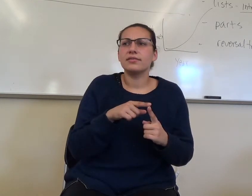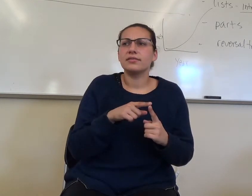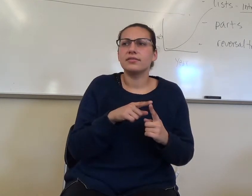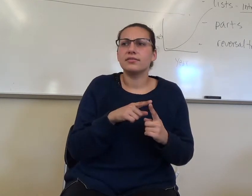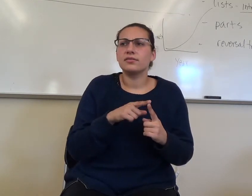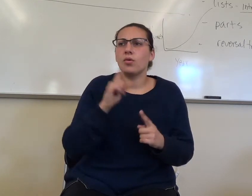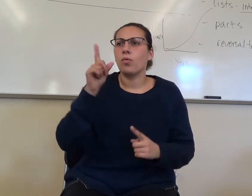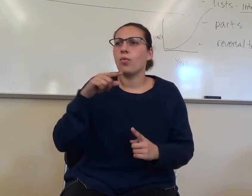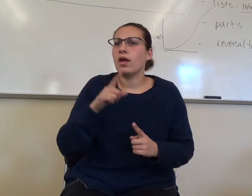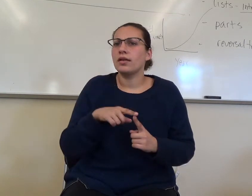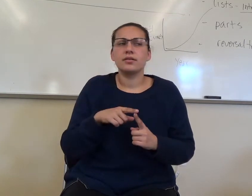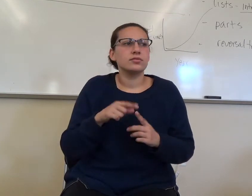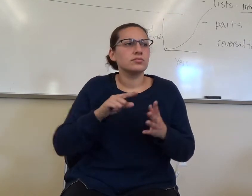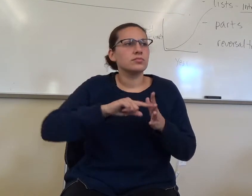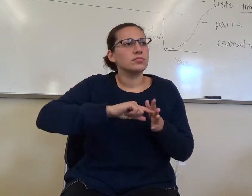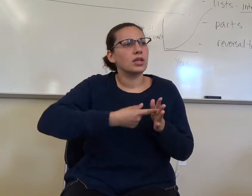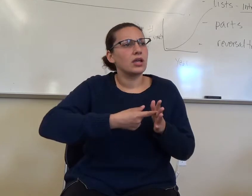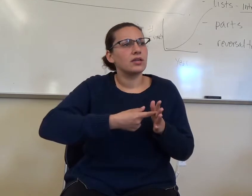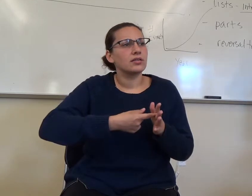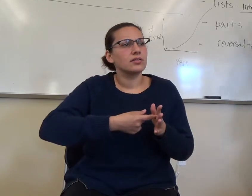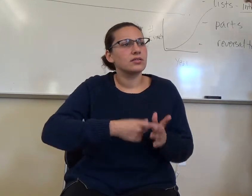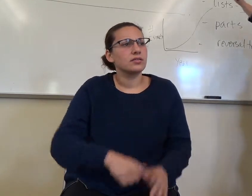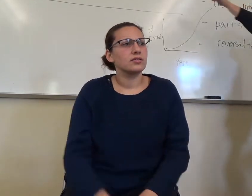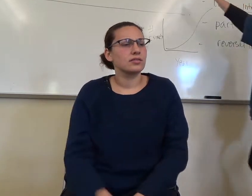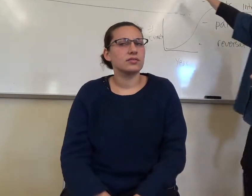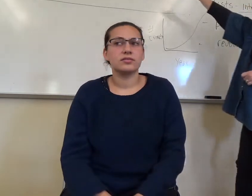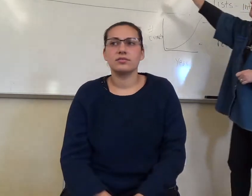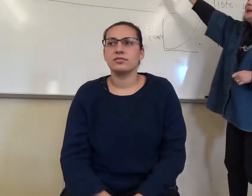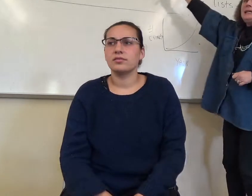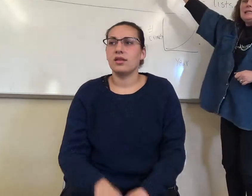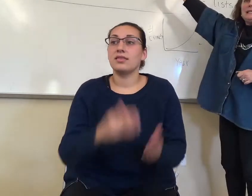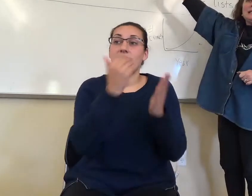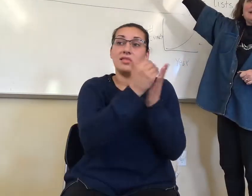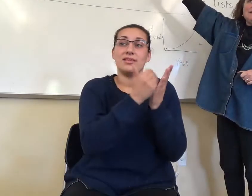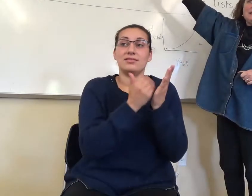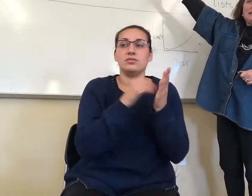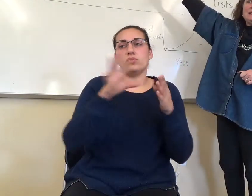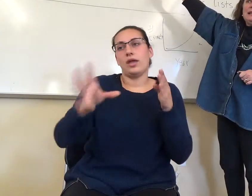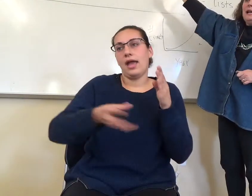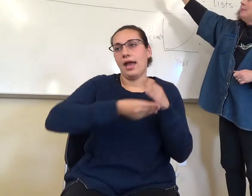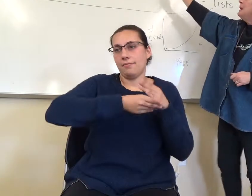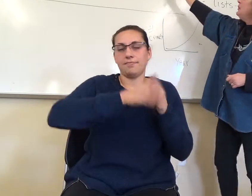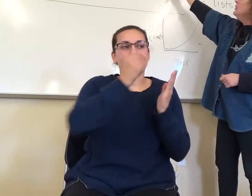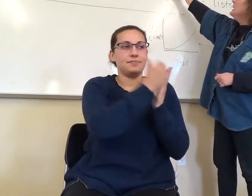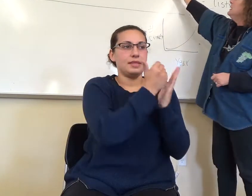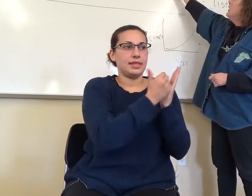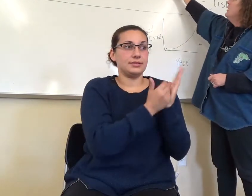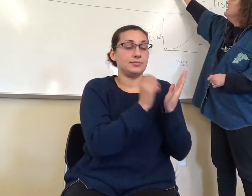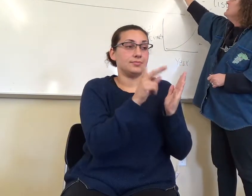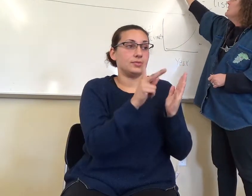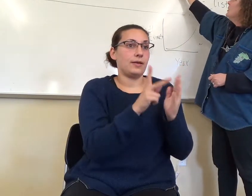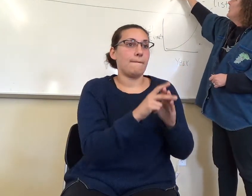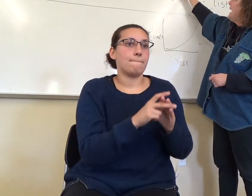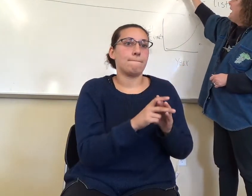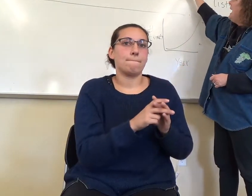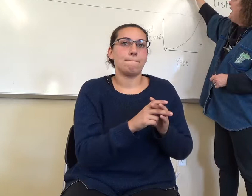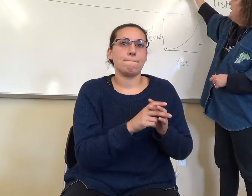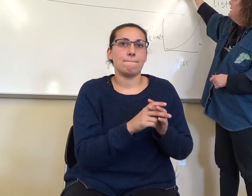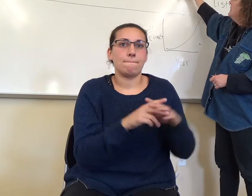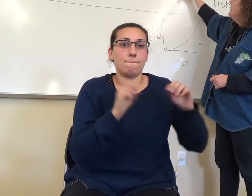can add to this list. This is the basic of it, but you can also add